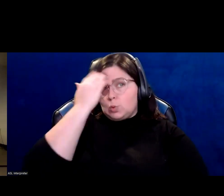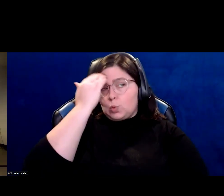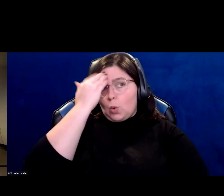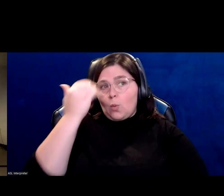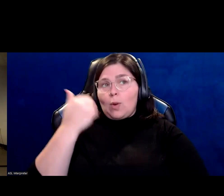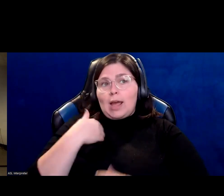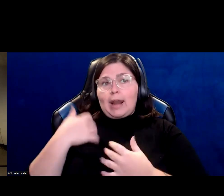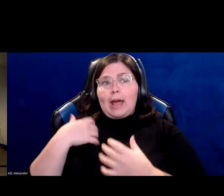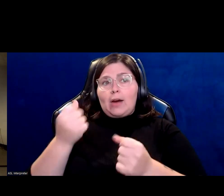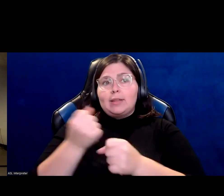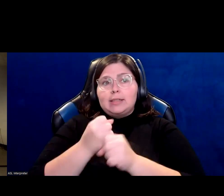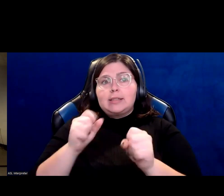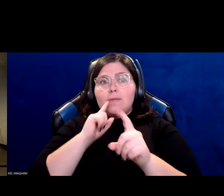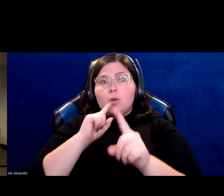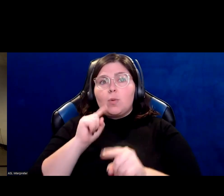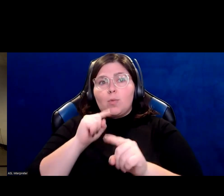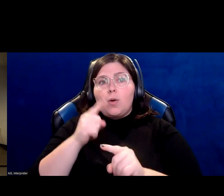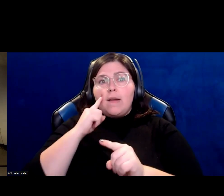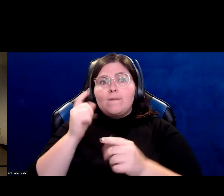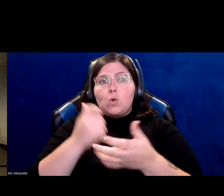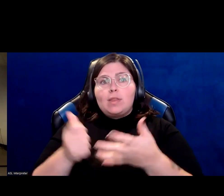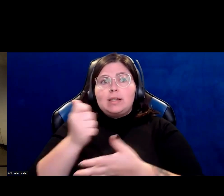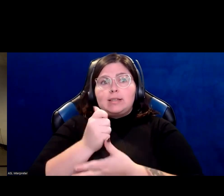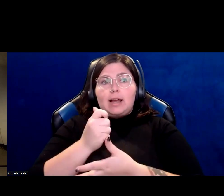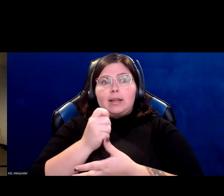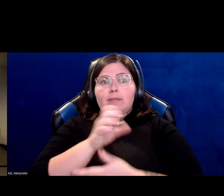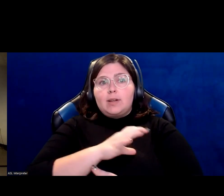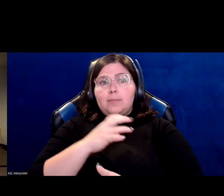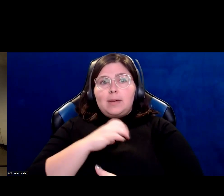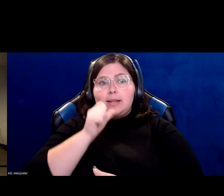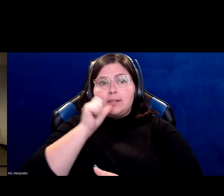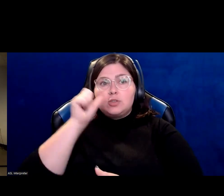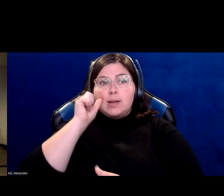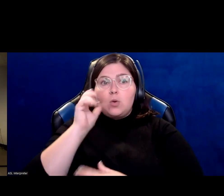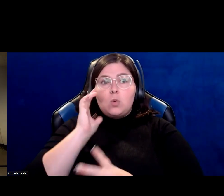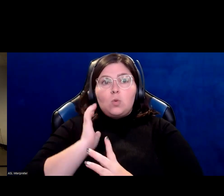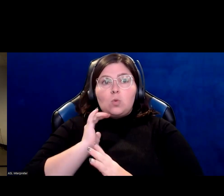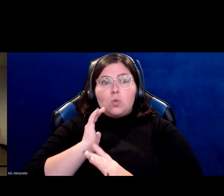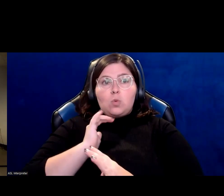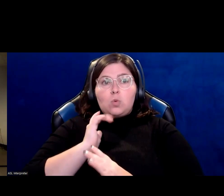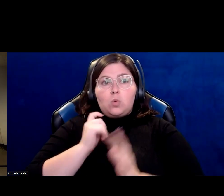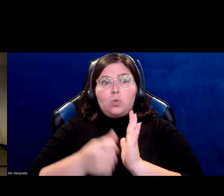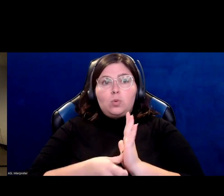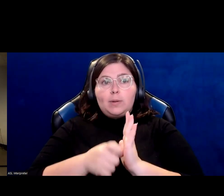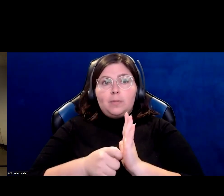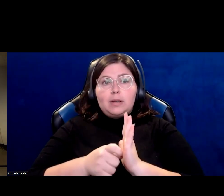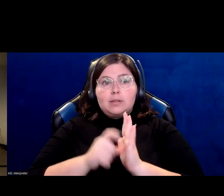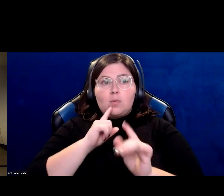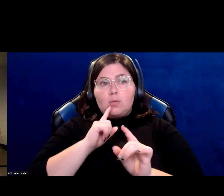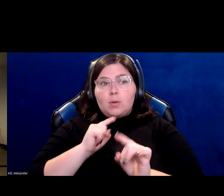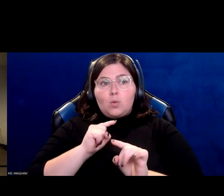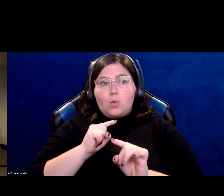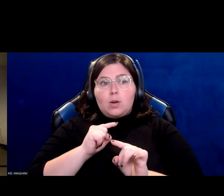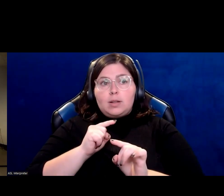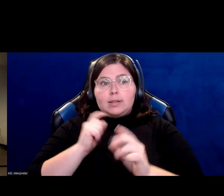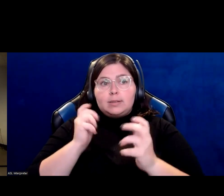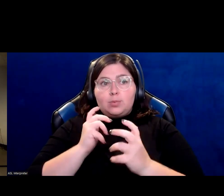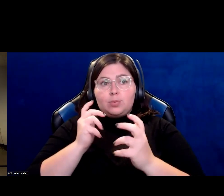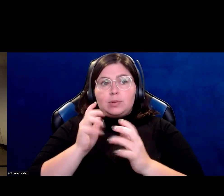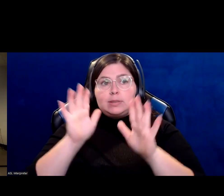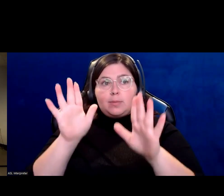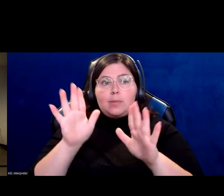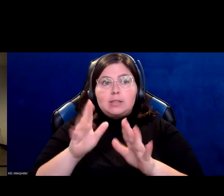health and safety report for the executive committee yesterday, so it was a very impressive report. I mean, it's amazing to see